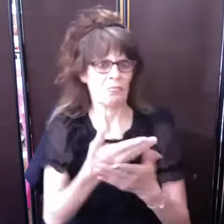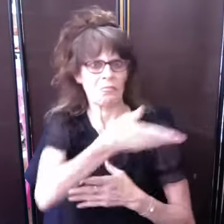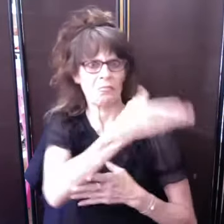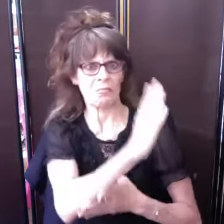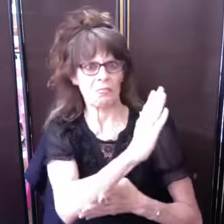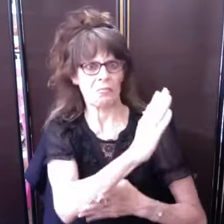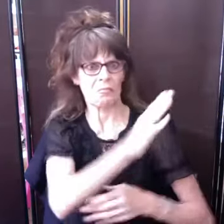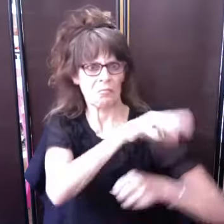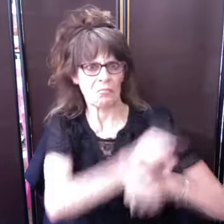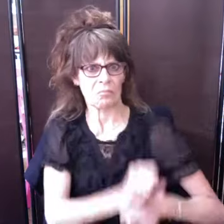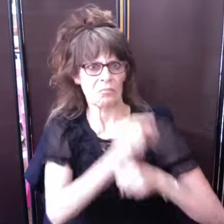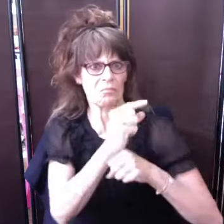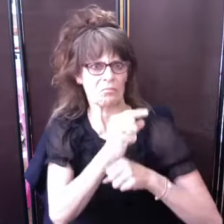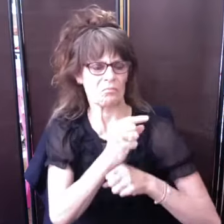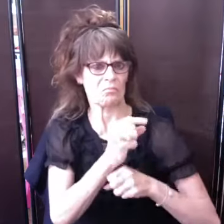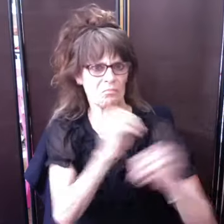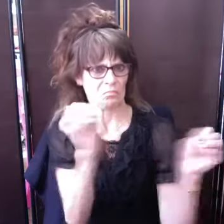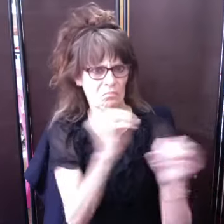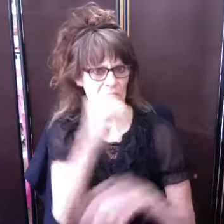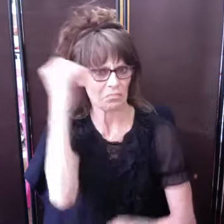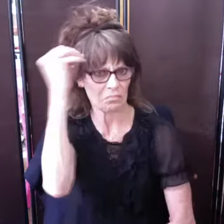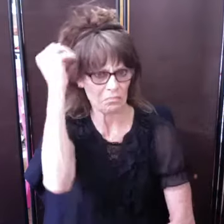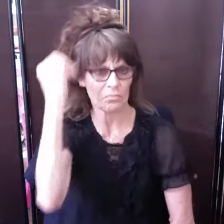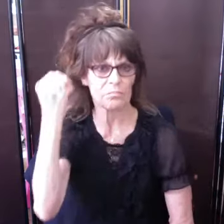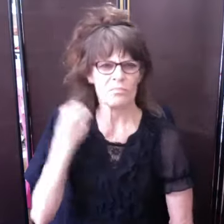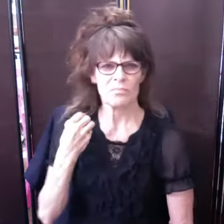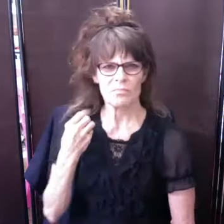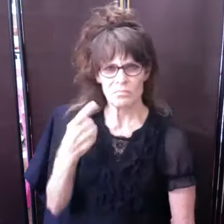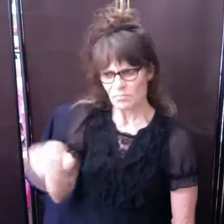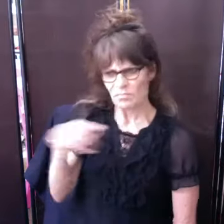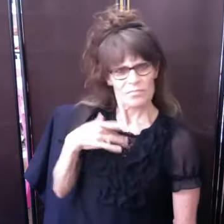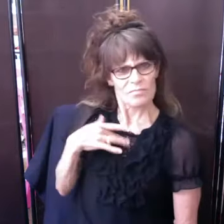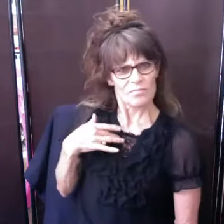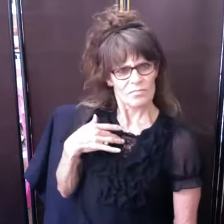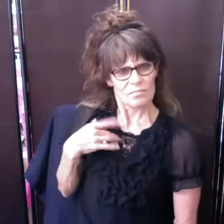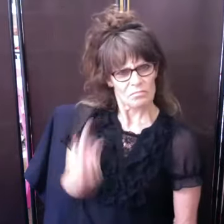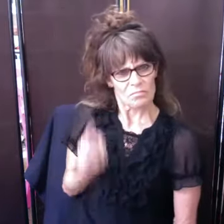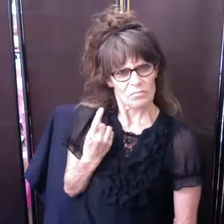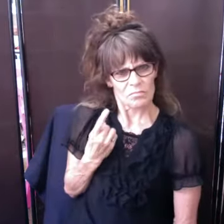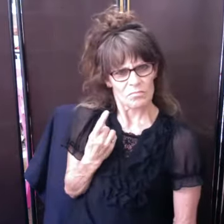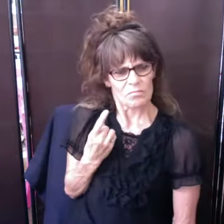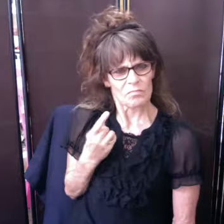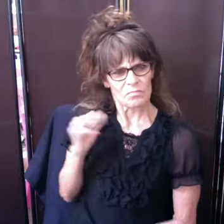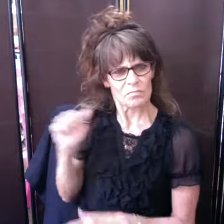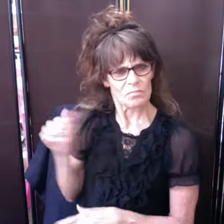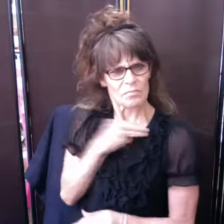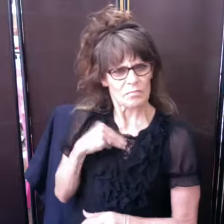one. But they also really thought that one of our A's was going to fall off when we couldn't meet in person. And I'm not sure what